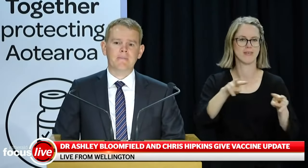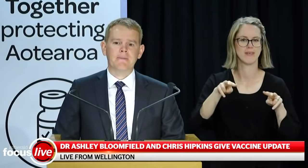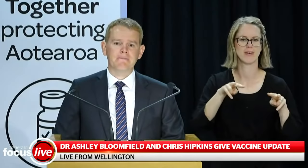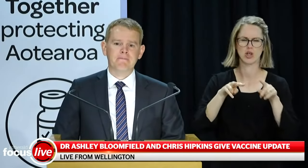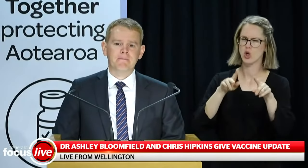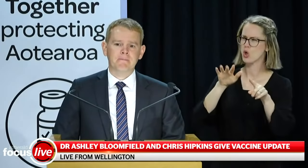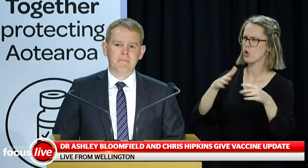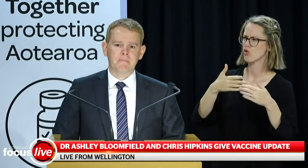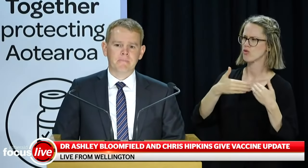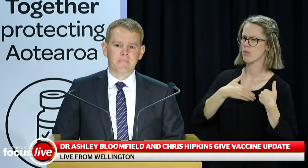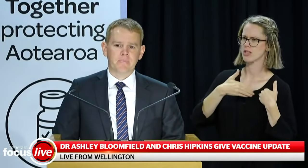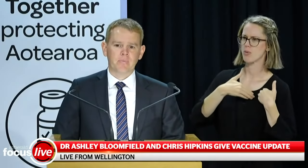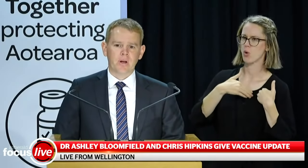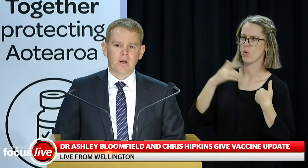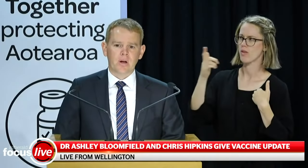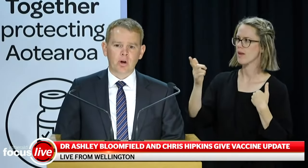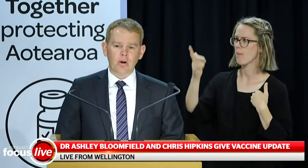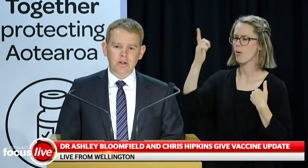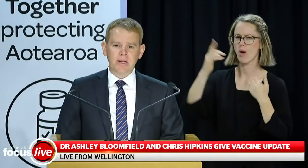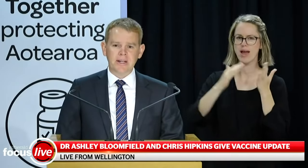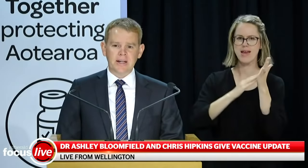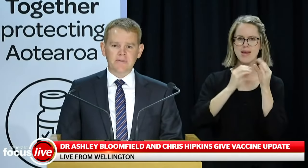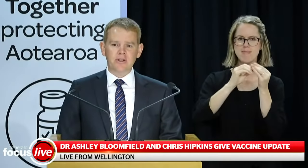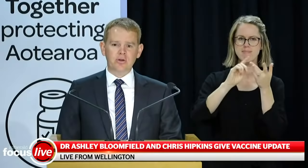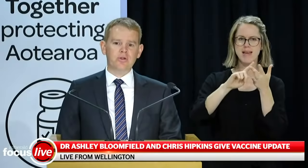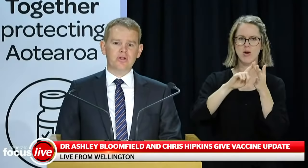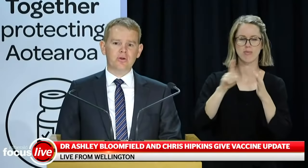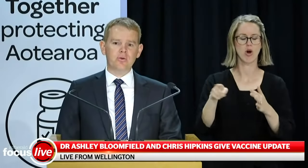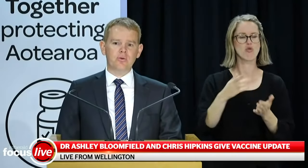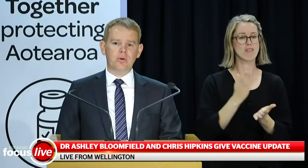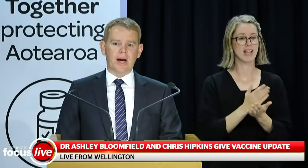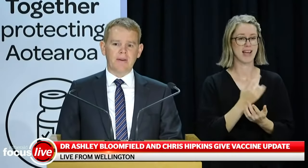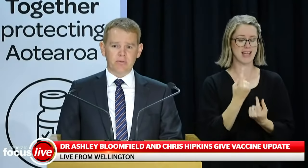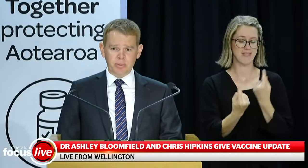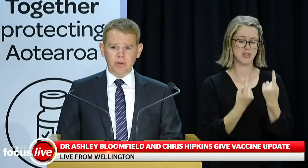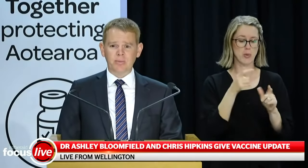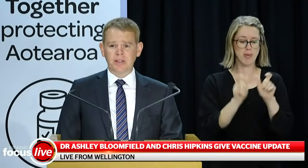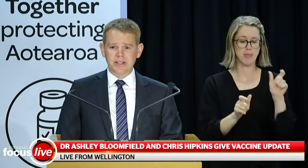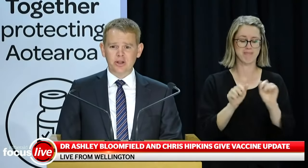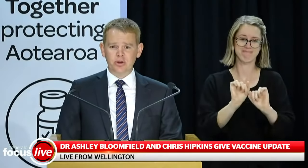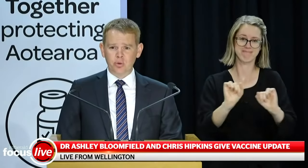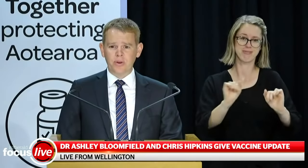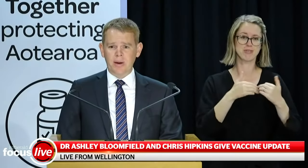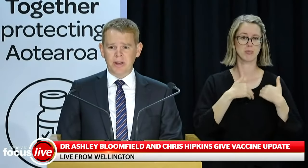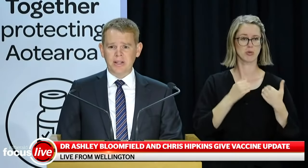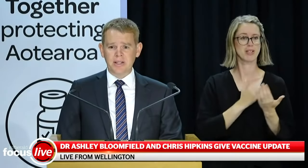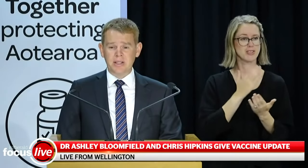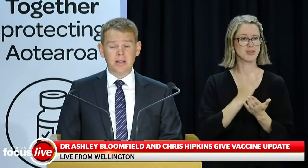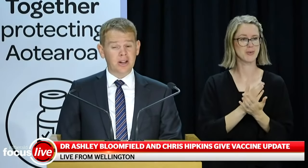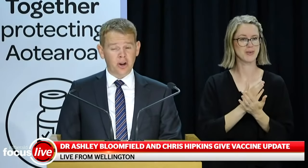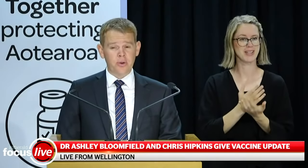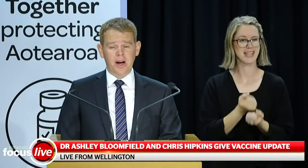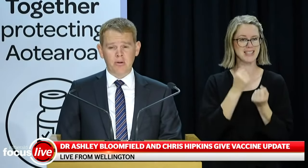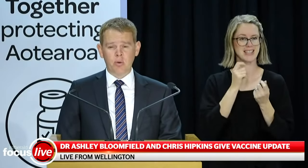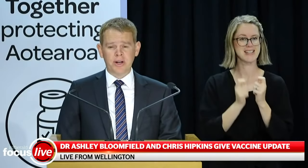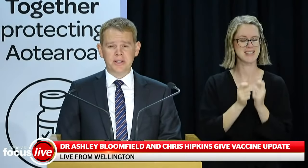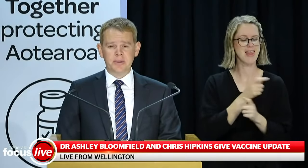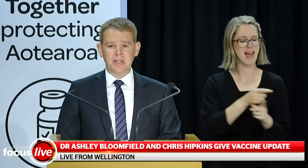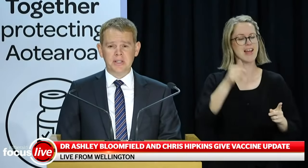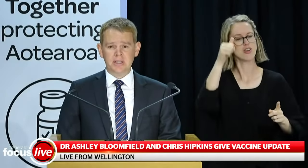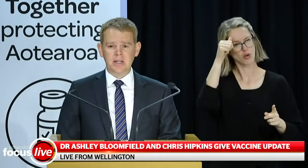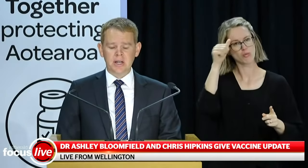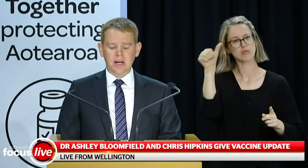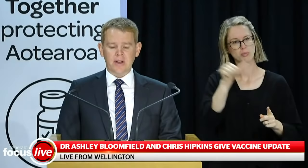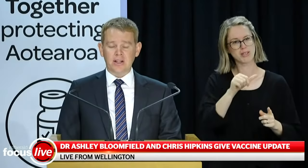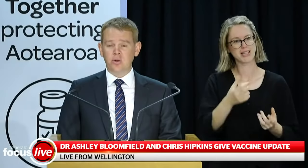for this? Is this the employer? Is this MB? Well, ultimately, individuals do have a responsibility to ensure they are being tested. They know they are required